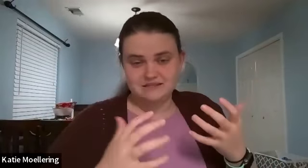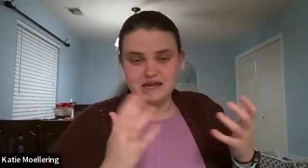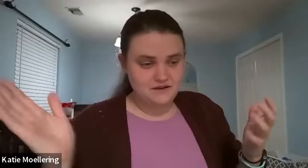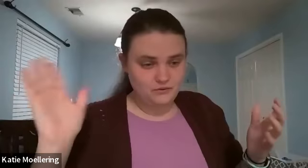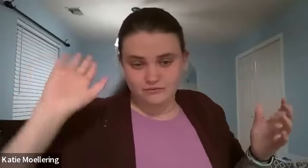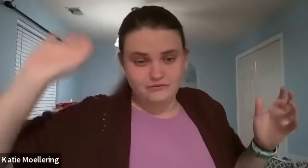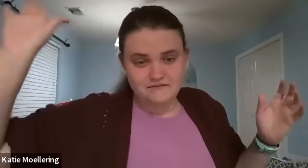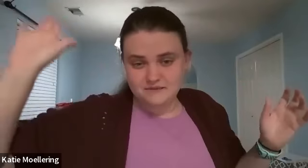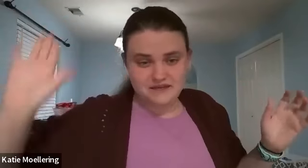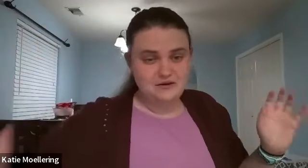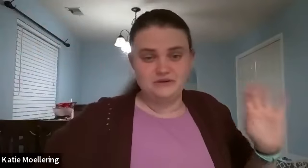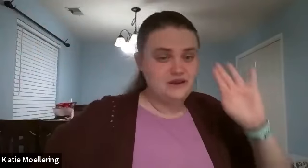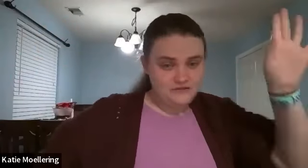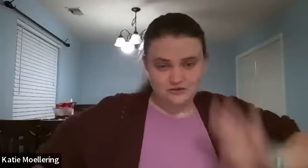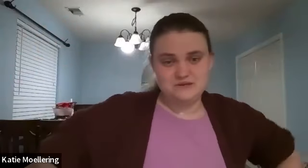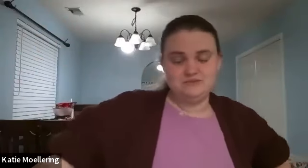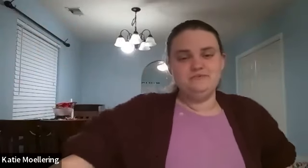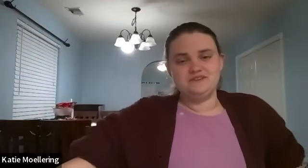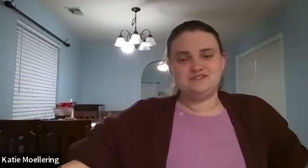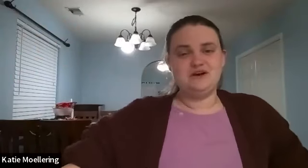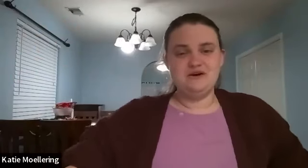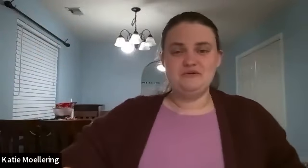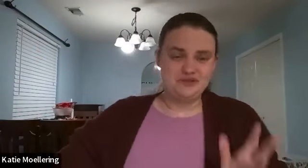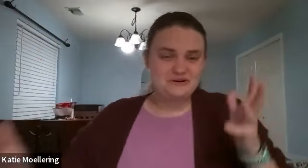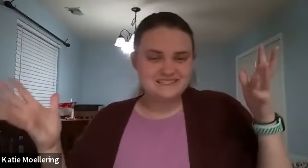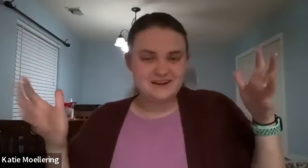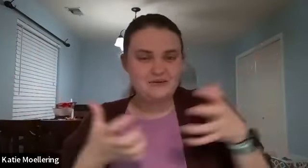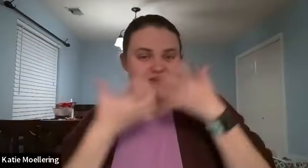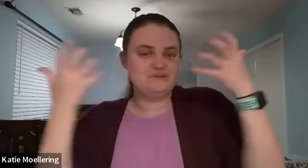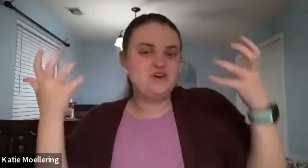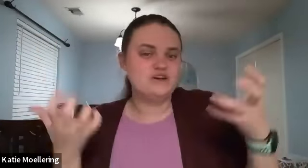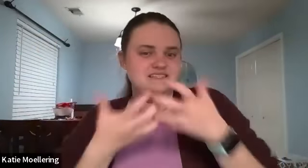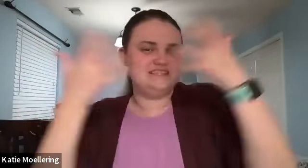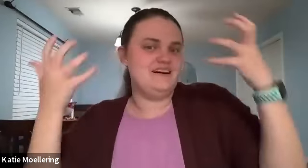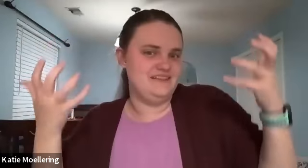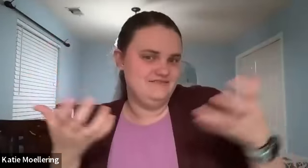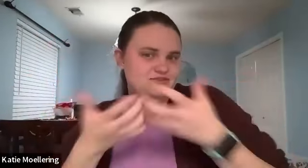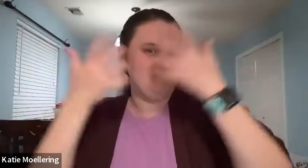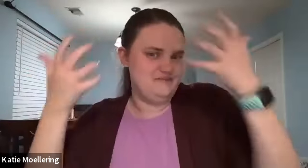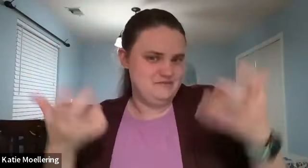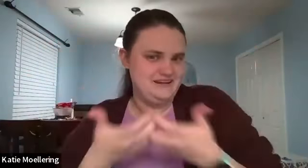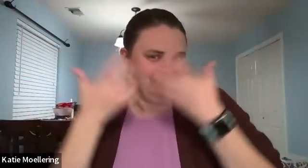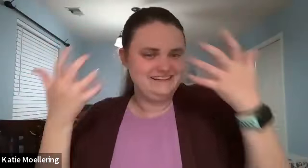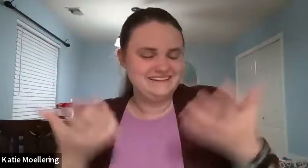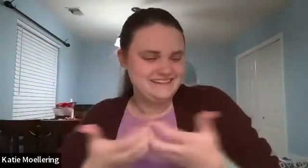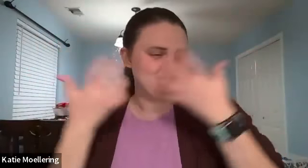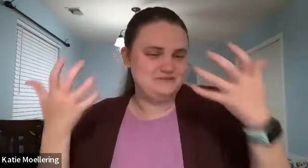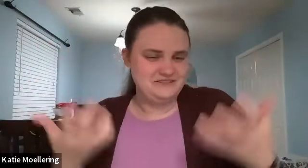because my family and I were not those people. So, but you always saw when they would toss the salad in front of everybody. That's always what I think